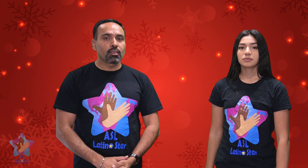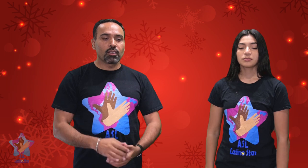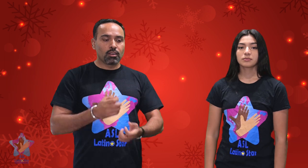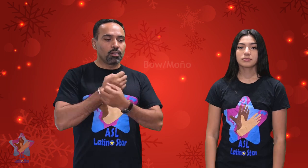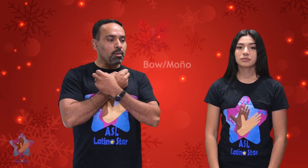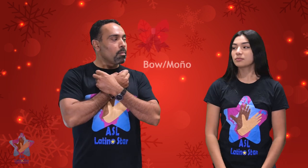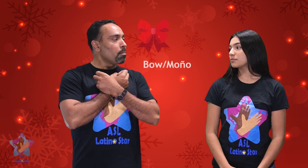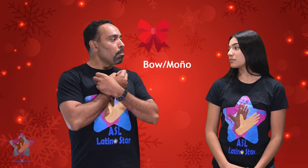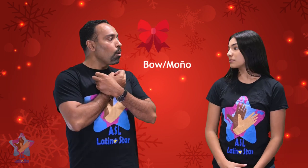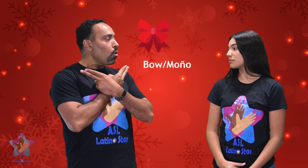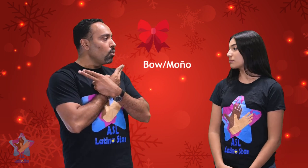Bo.